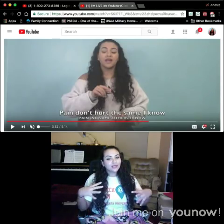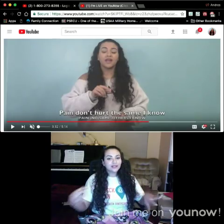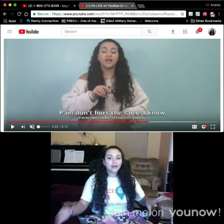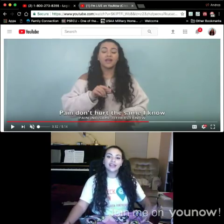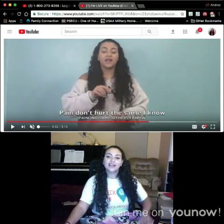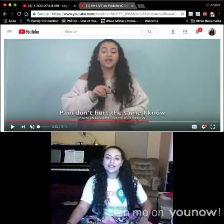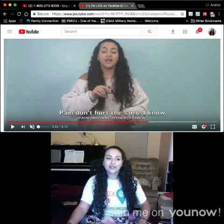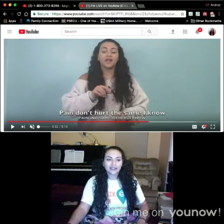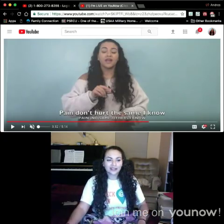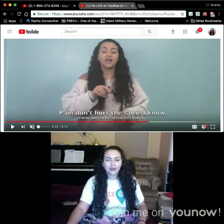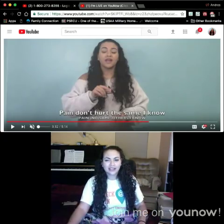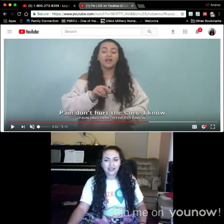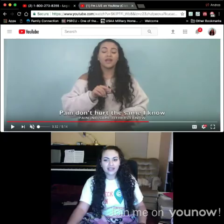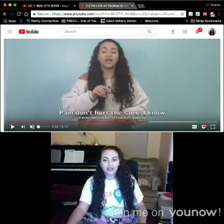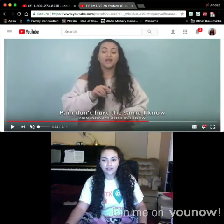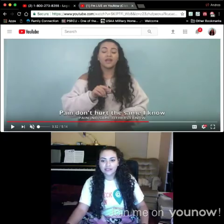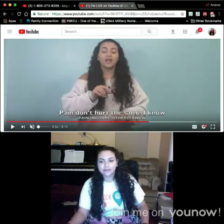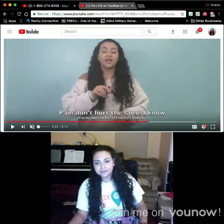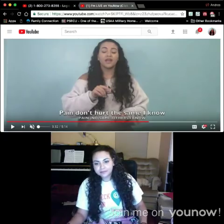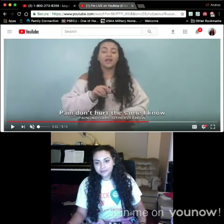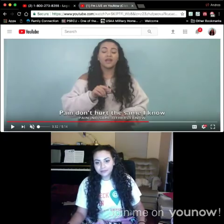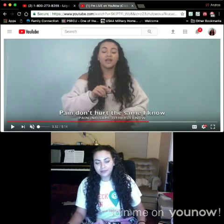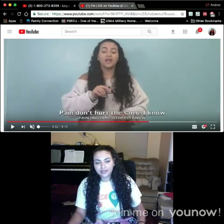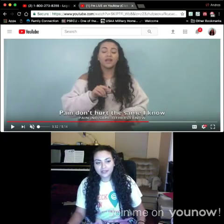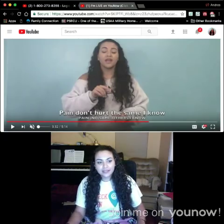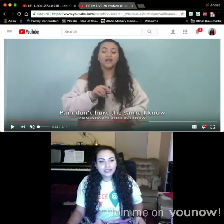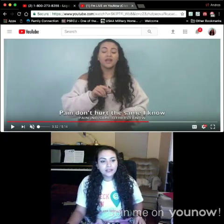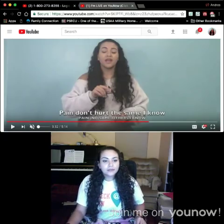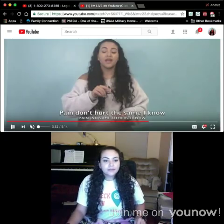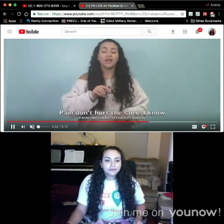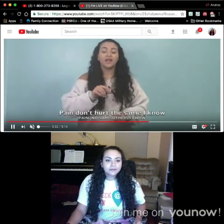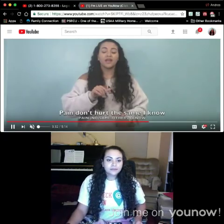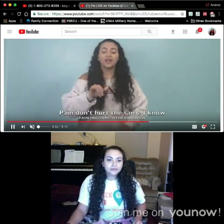it pretty slowly. So I think that's why I signed others.